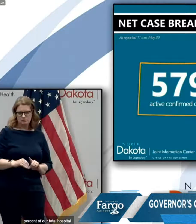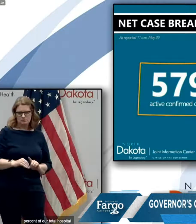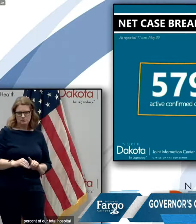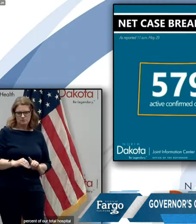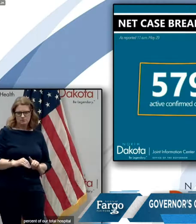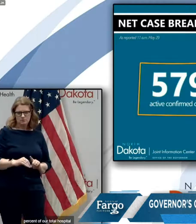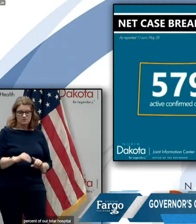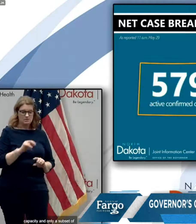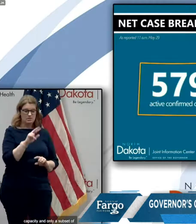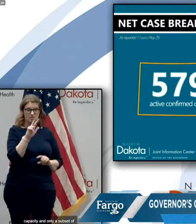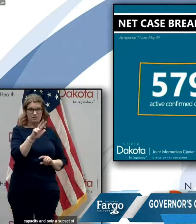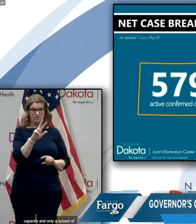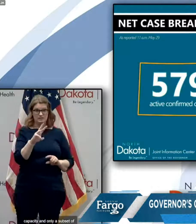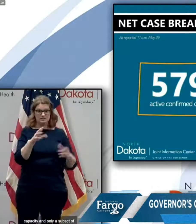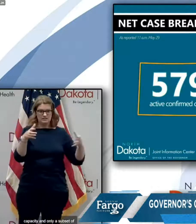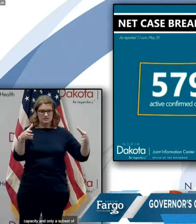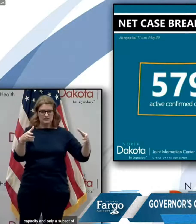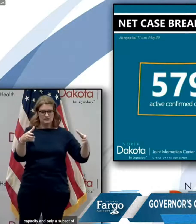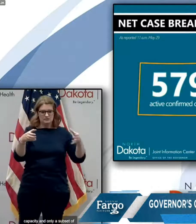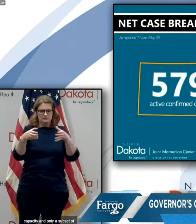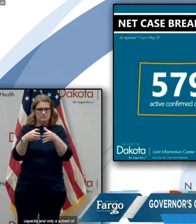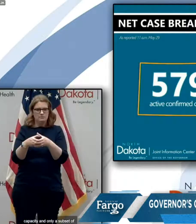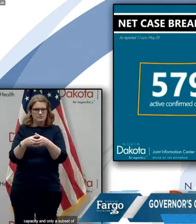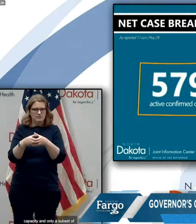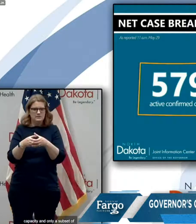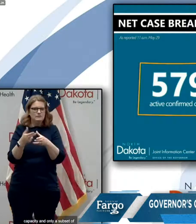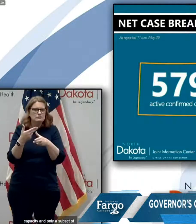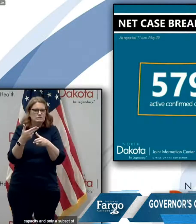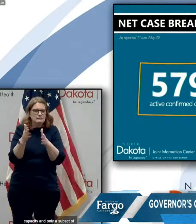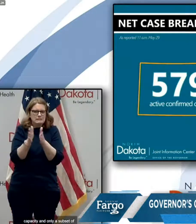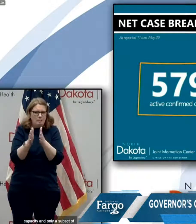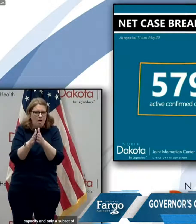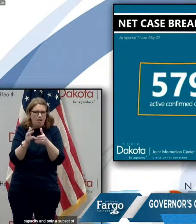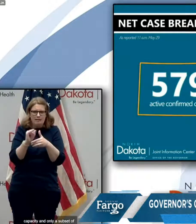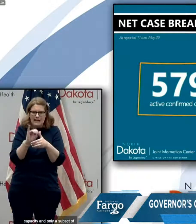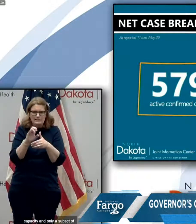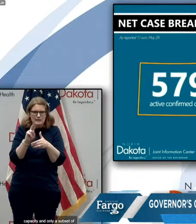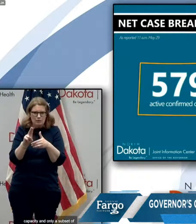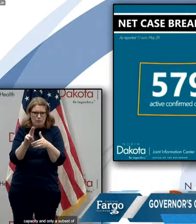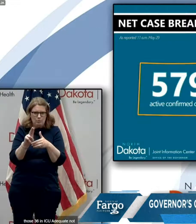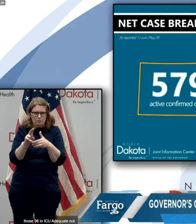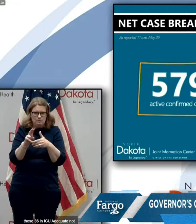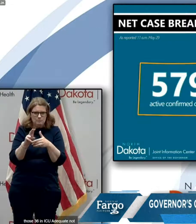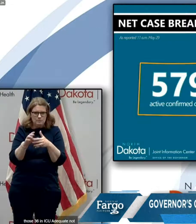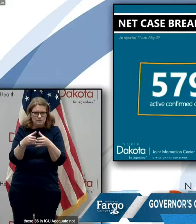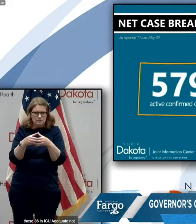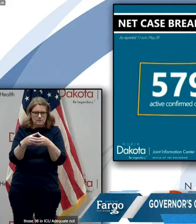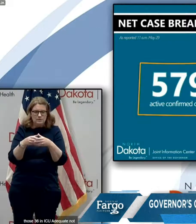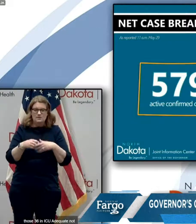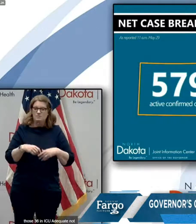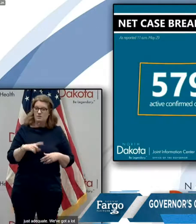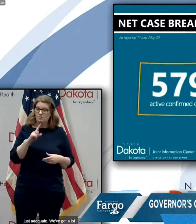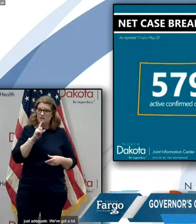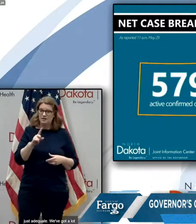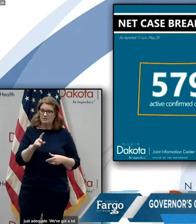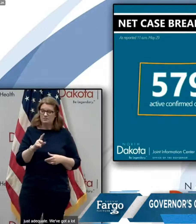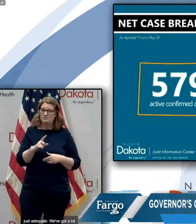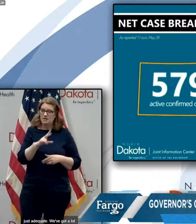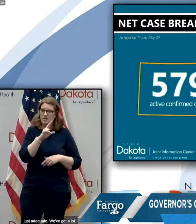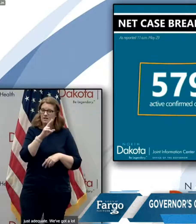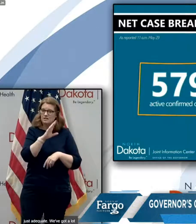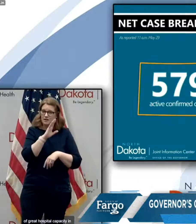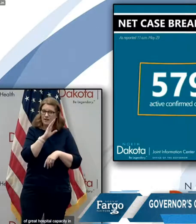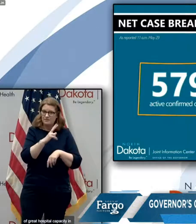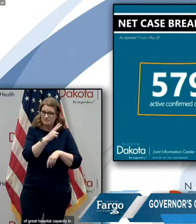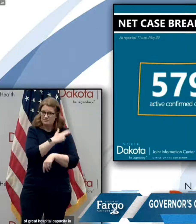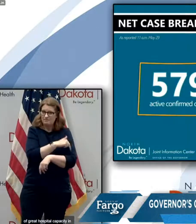are in ICU. We have lots of adequate, not just adequate, we've got a lot of great hospital capacity in North Dakota and